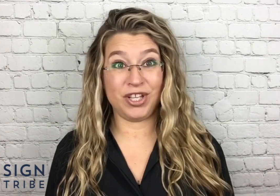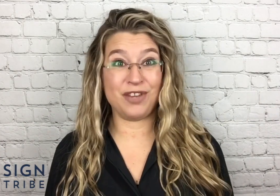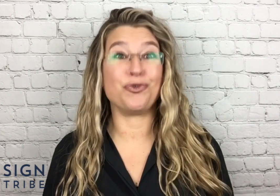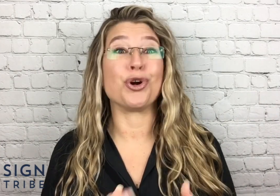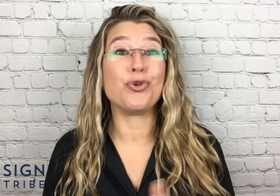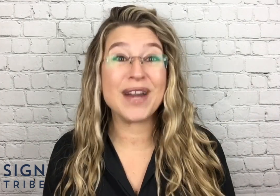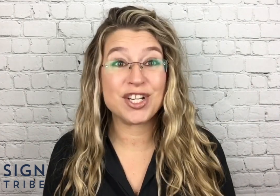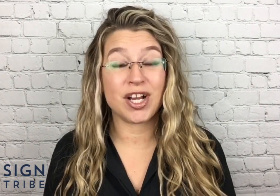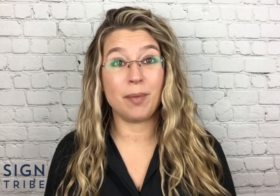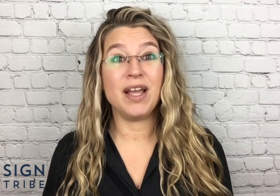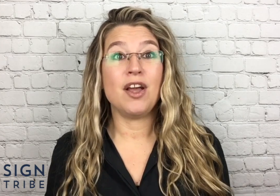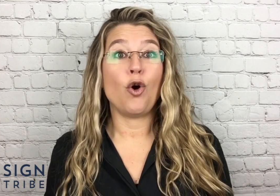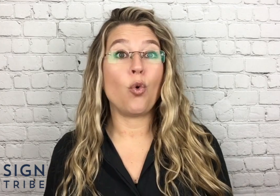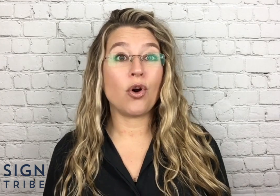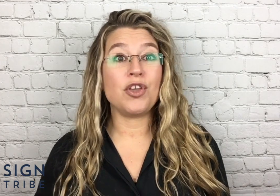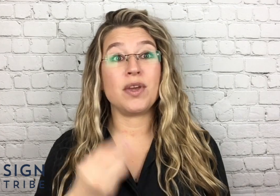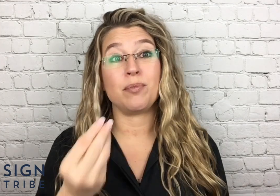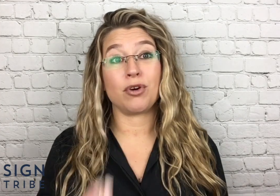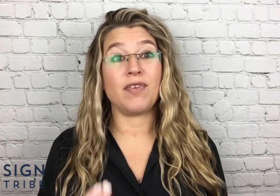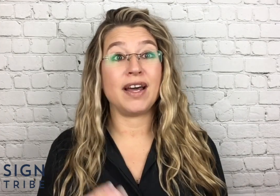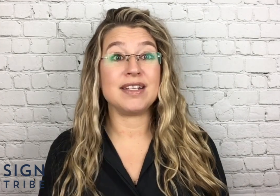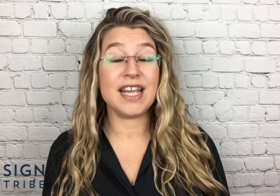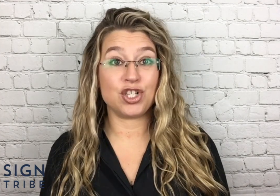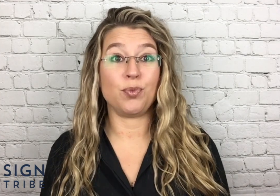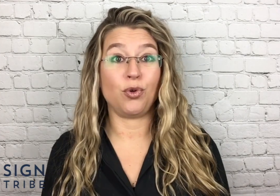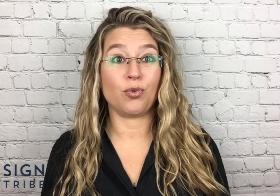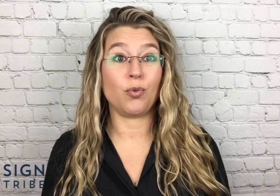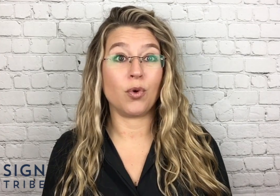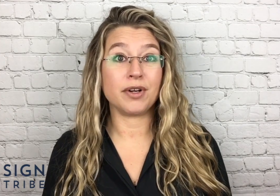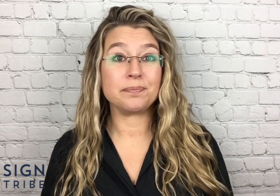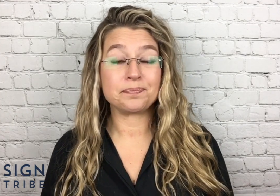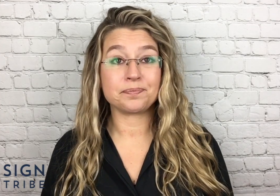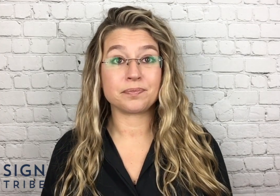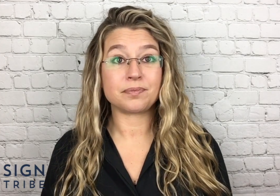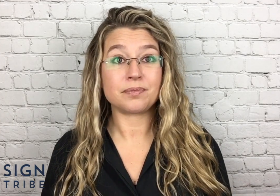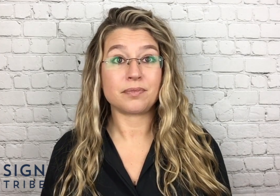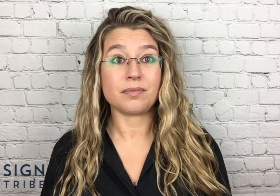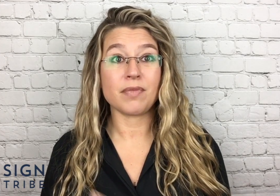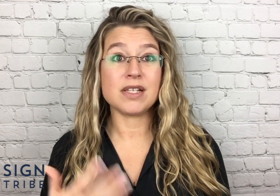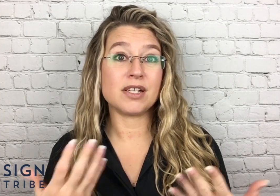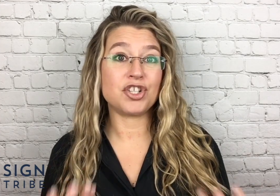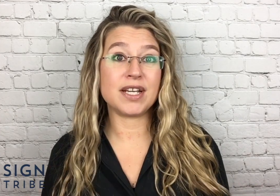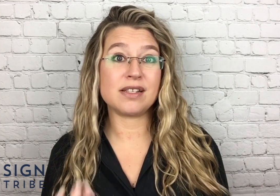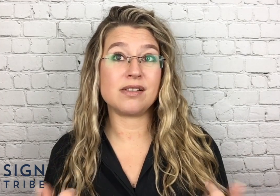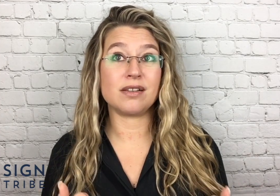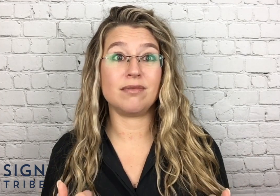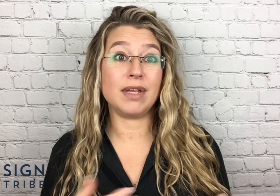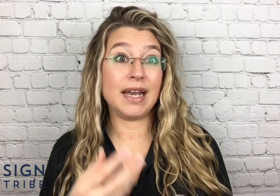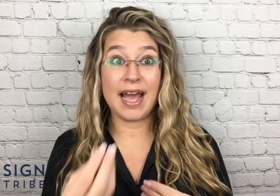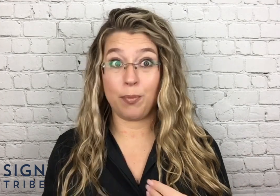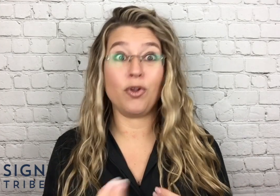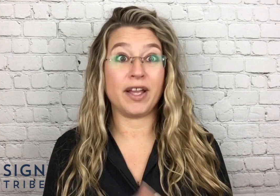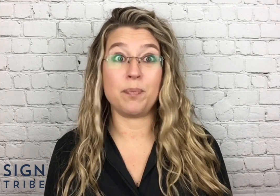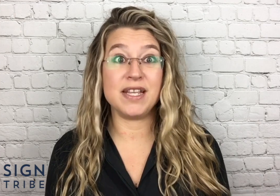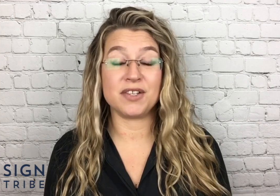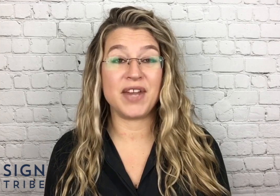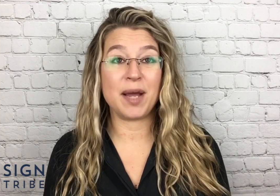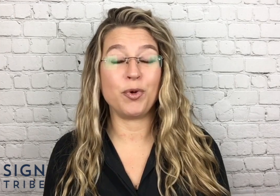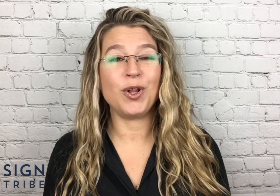for. Great job. Or you can provide a tangible reward, such as an apple, like a piece of an apple,